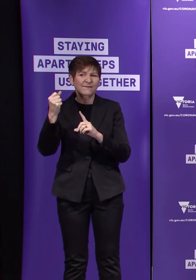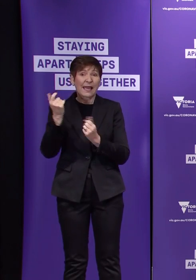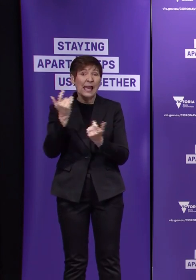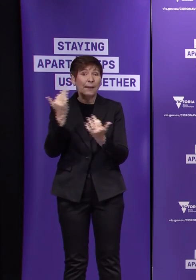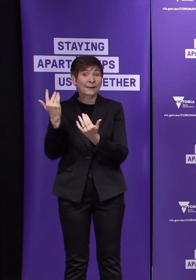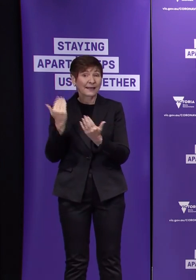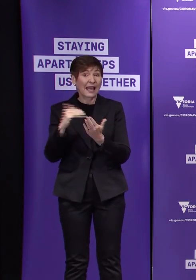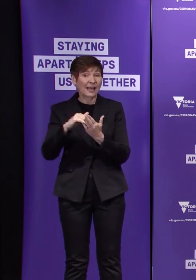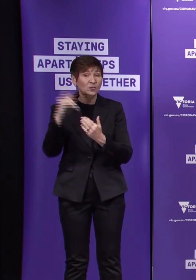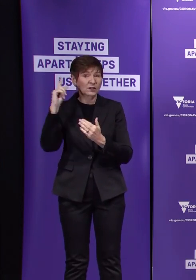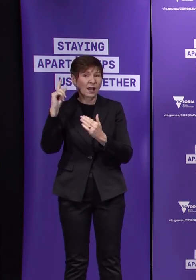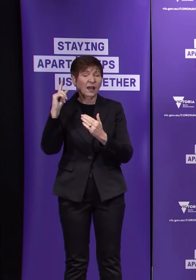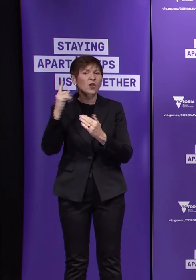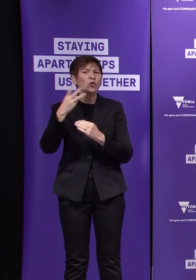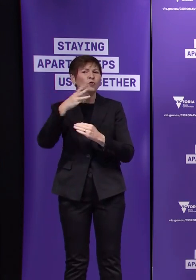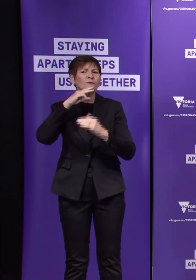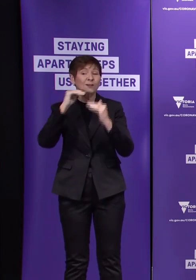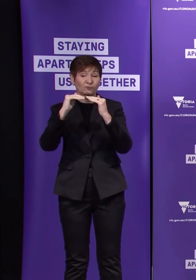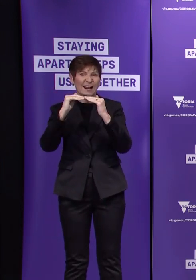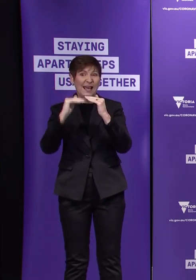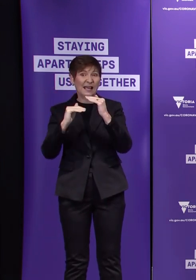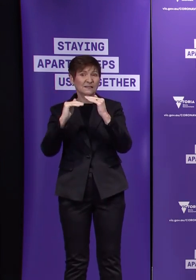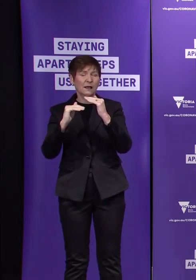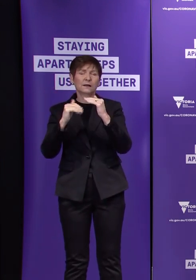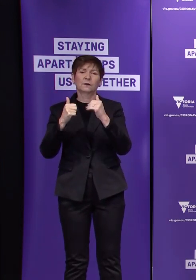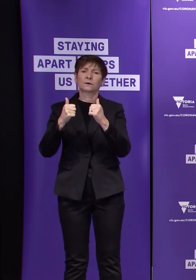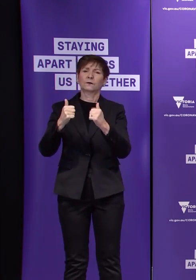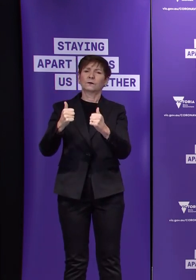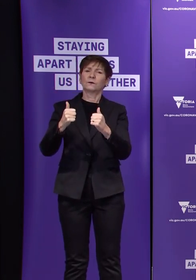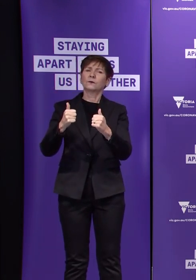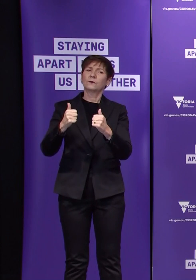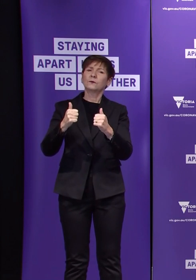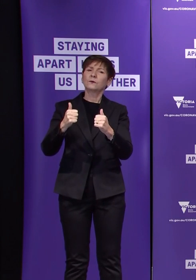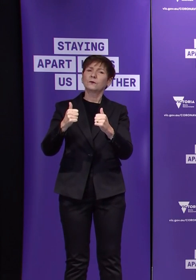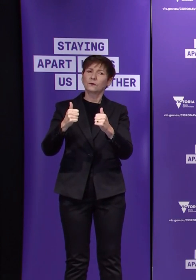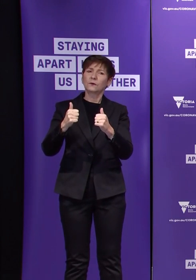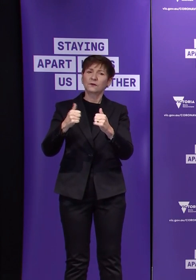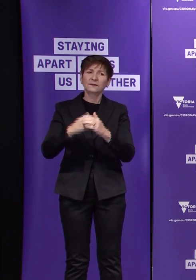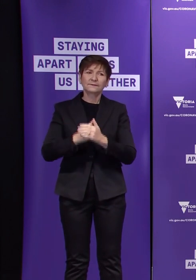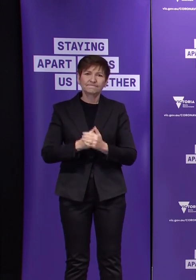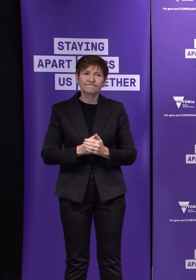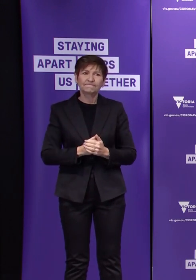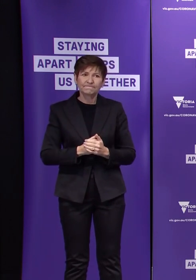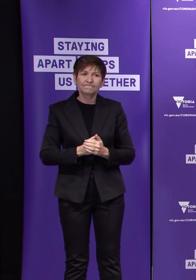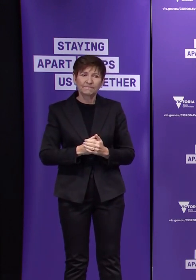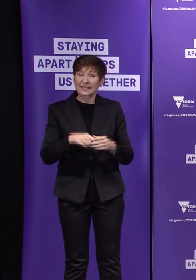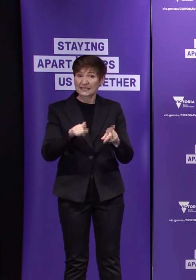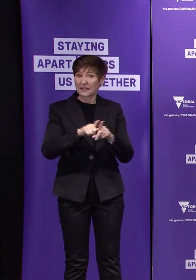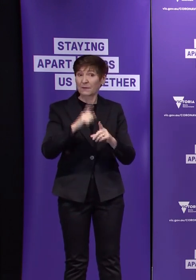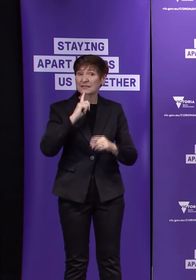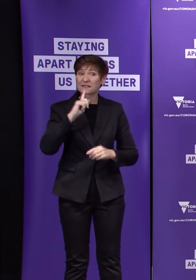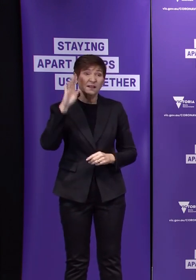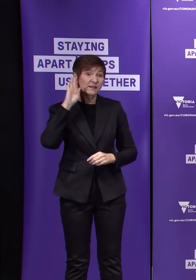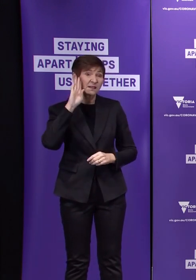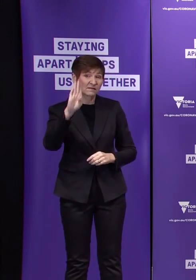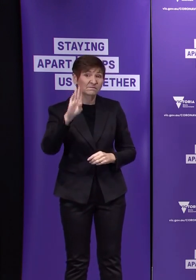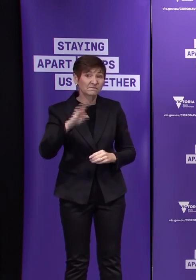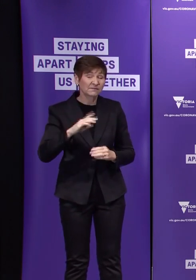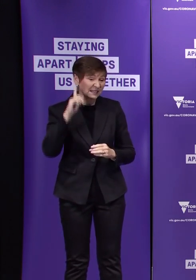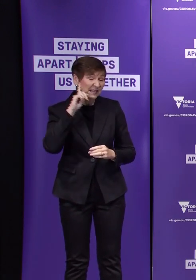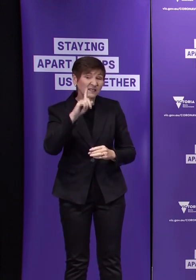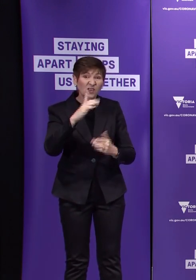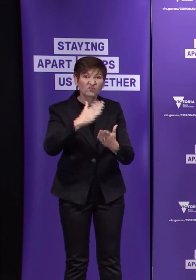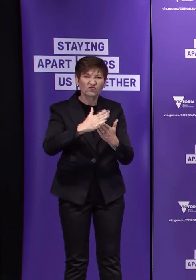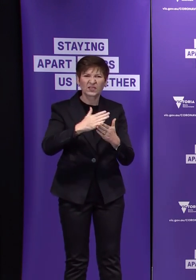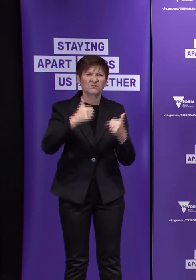down towards the lower case numbers. But as I said yesterday, we're strong. There's good cause for